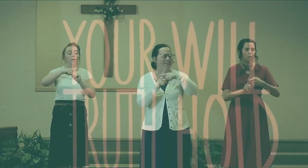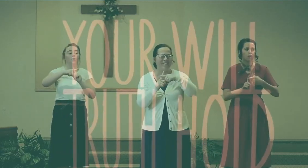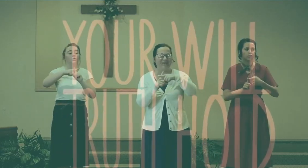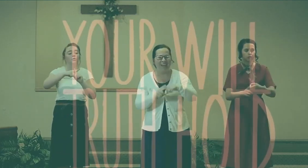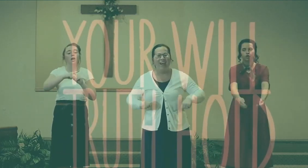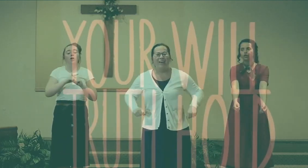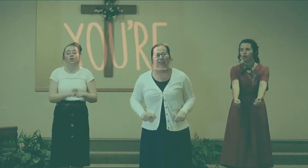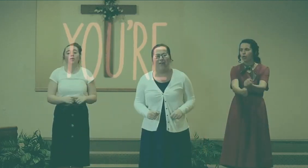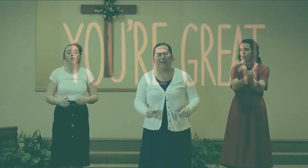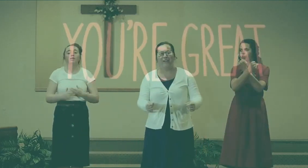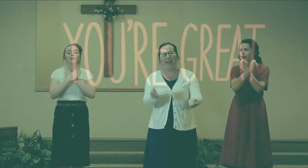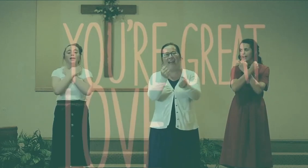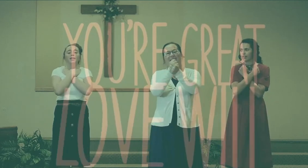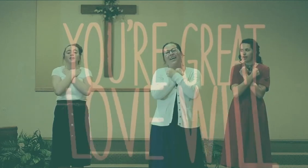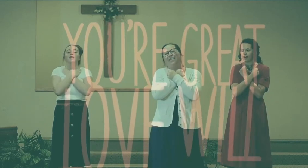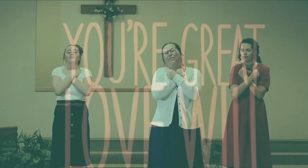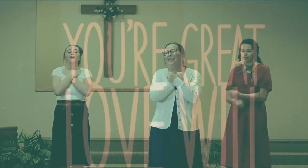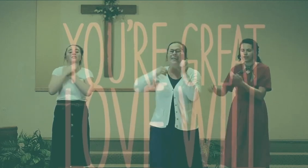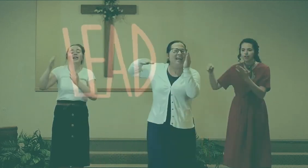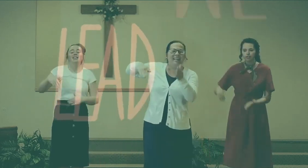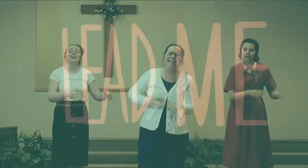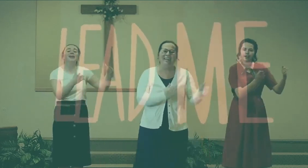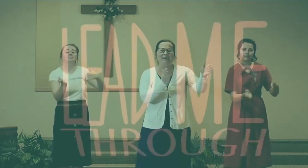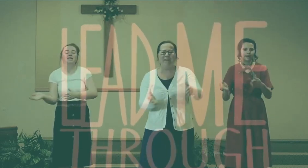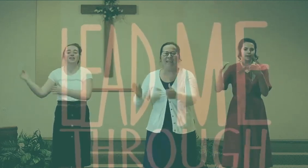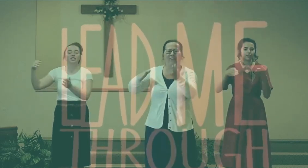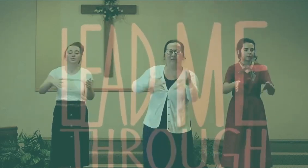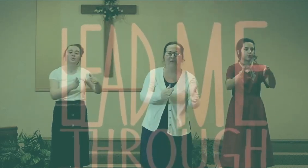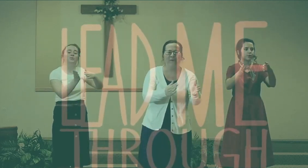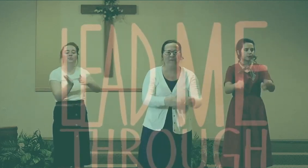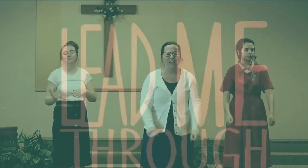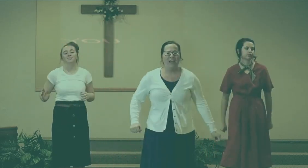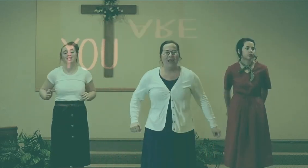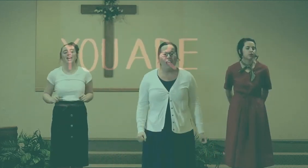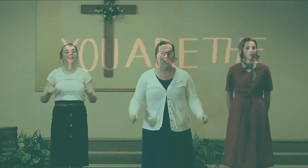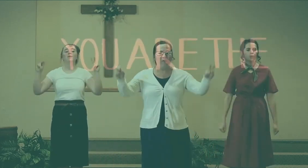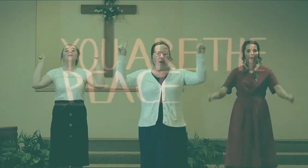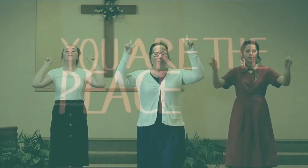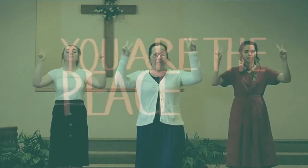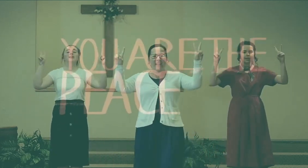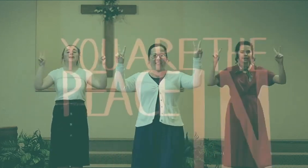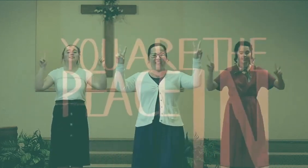hold. Your great love will lead me through. You are the peace in